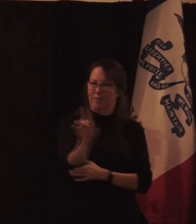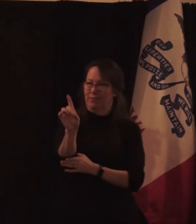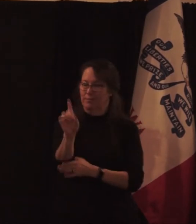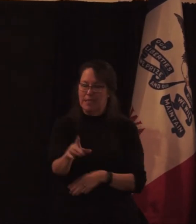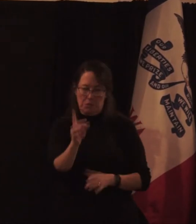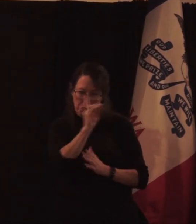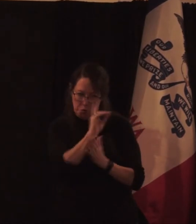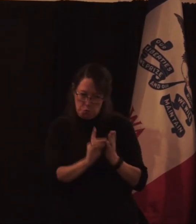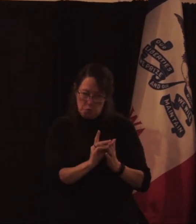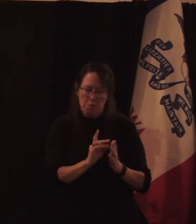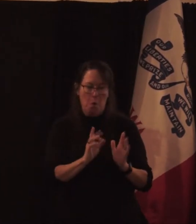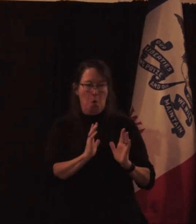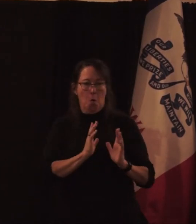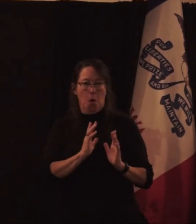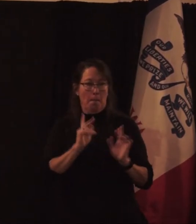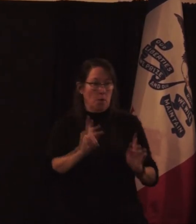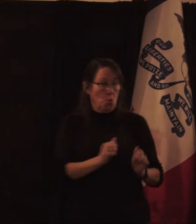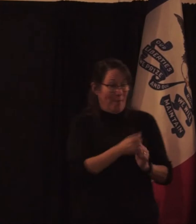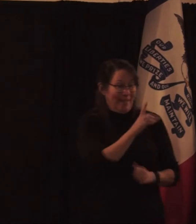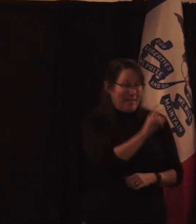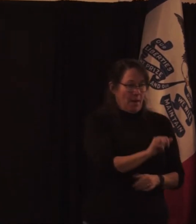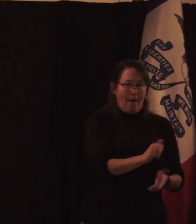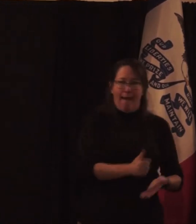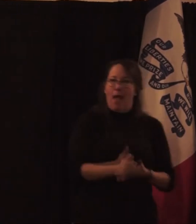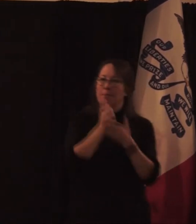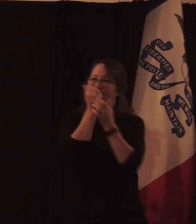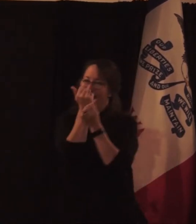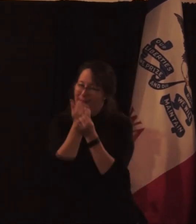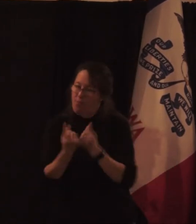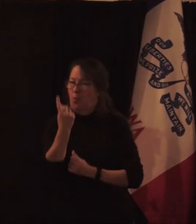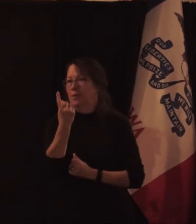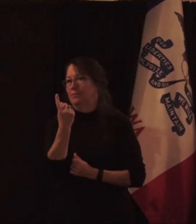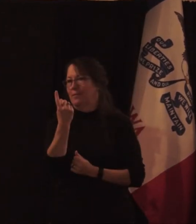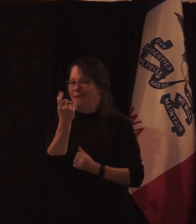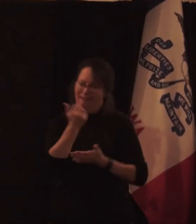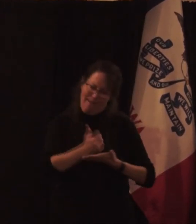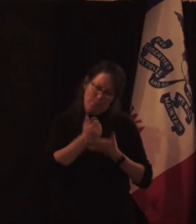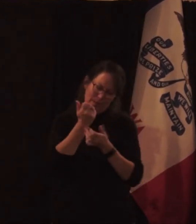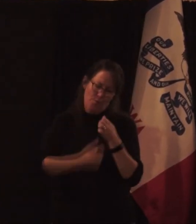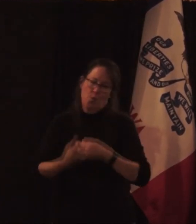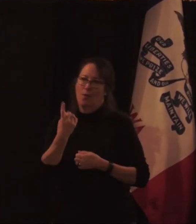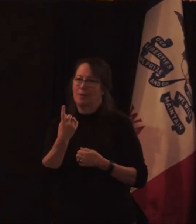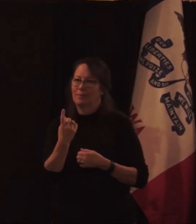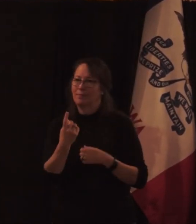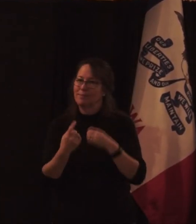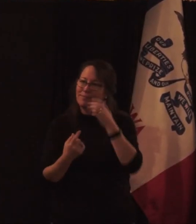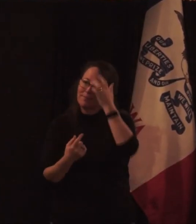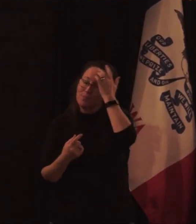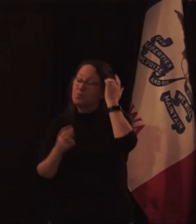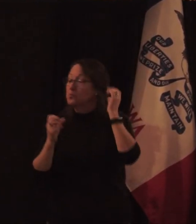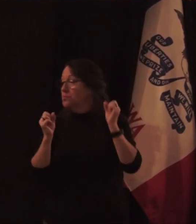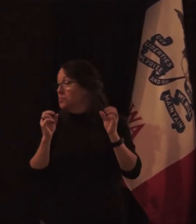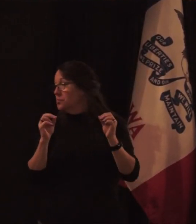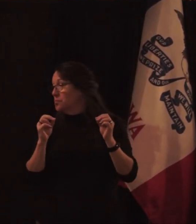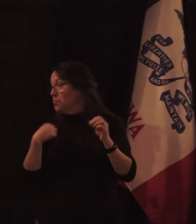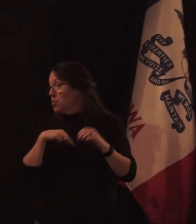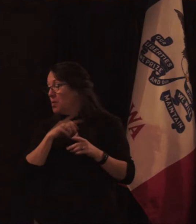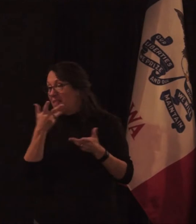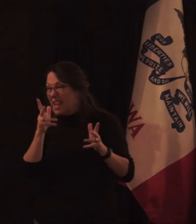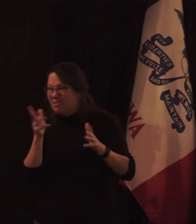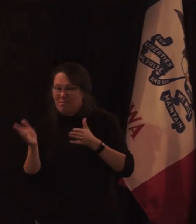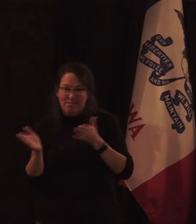seen when you design or do something for a person with a disability, it helps everybody. And that was one of them. So anyway, we did